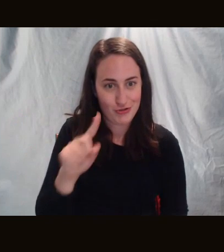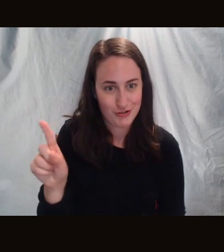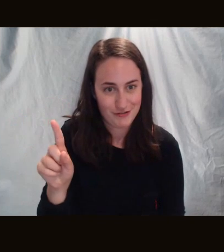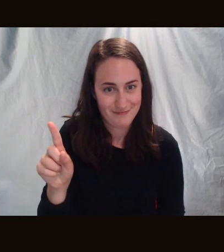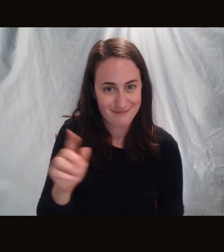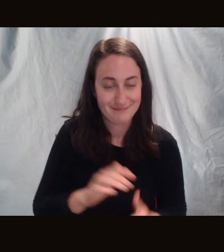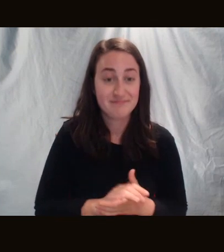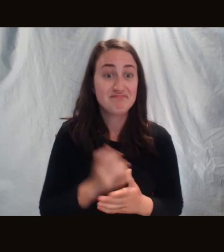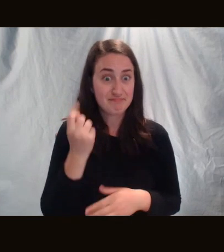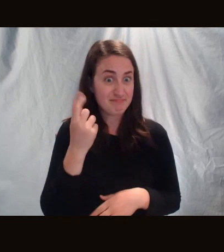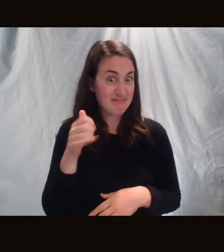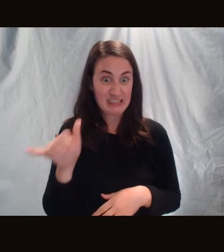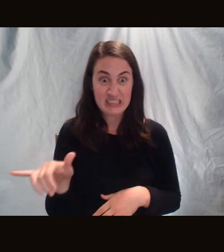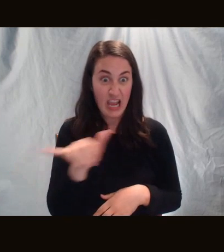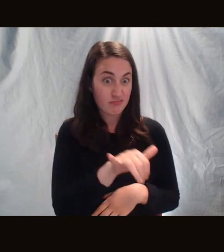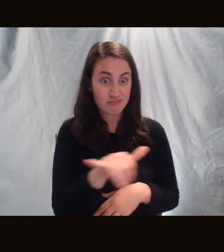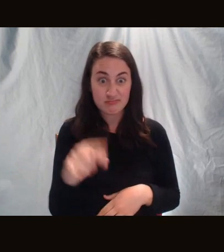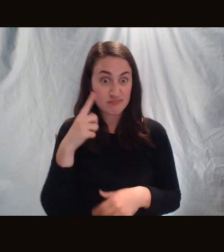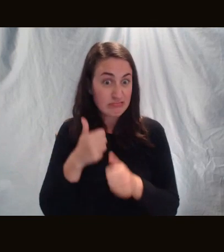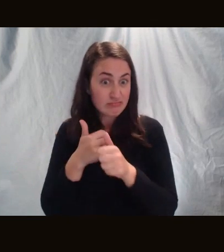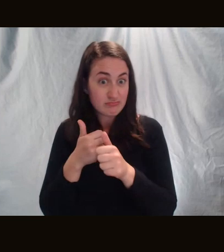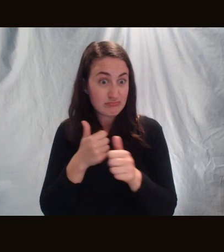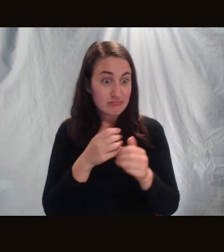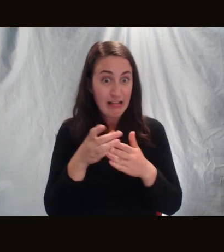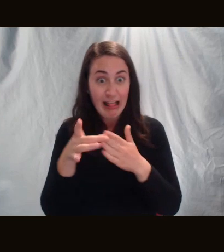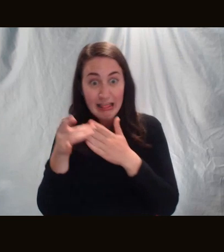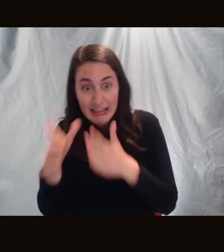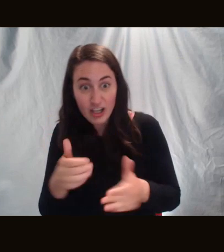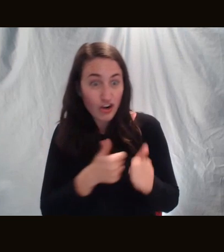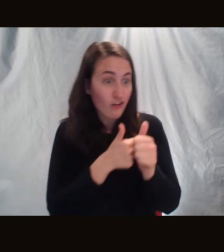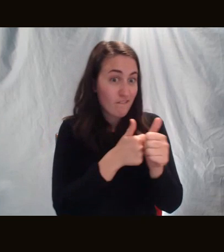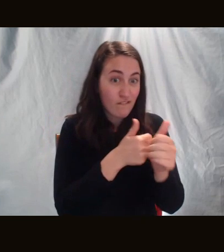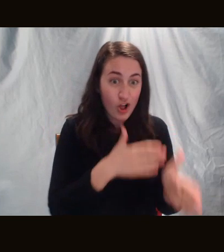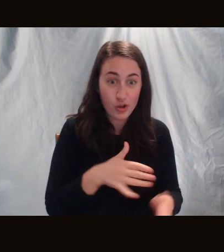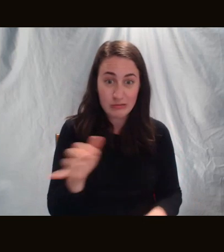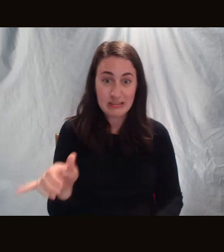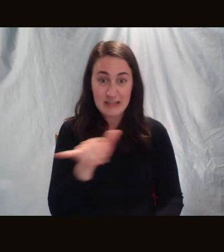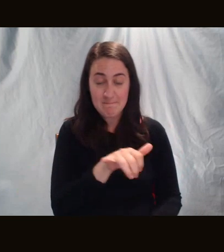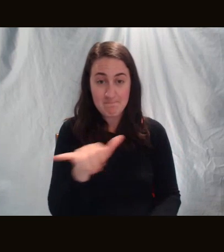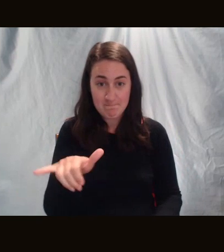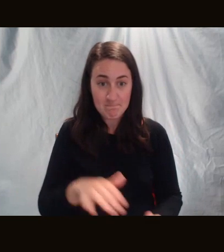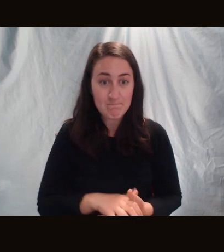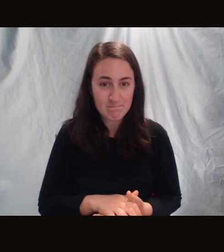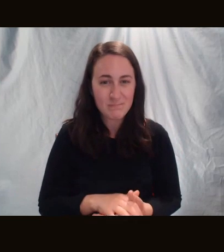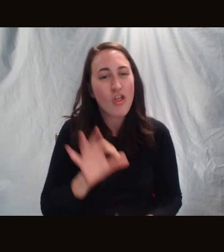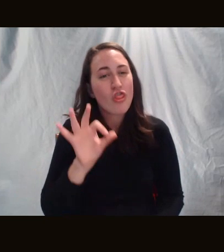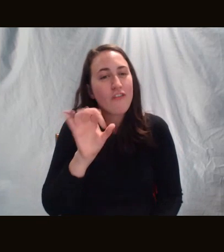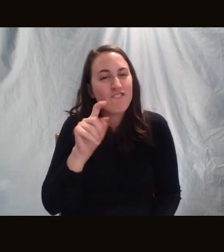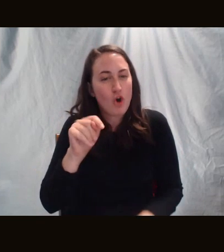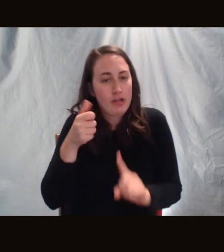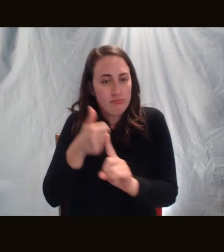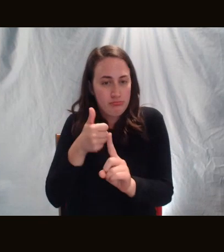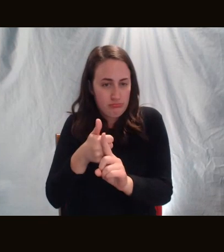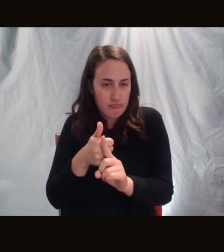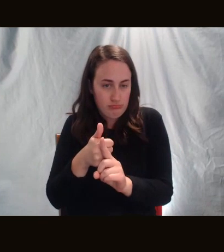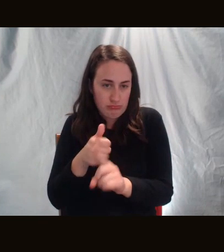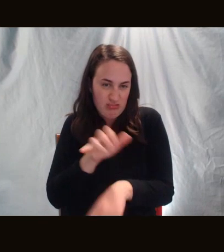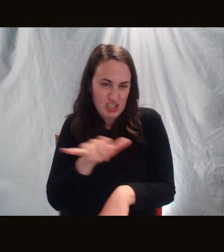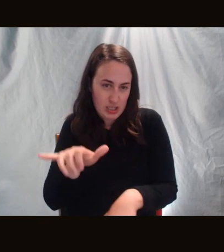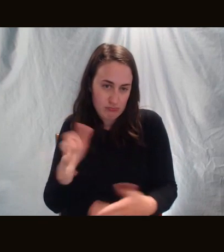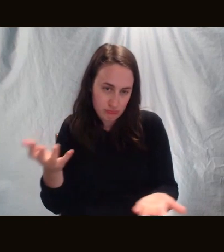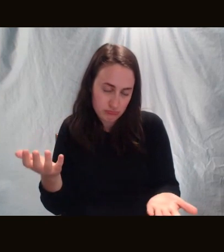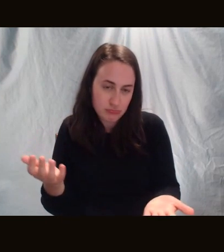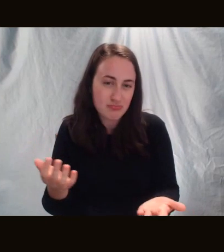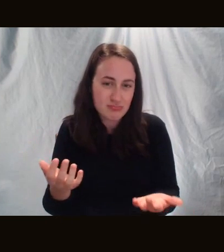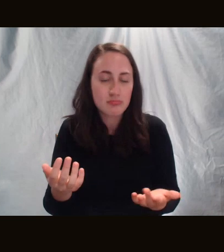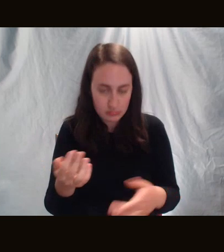for both leads and follows. So whether you're, the footwork is the same, right? Obviously, as you're